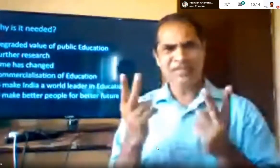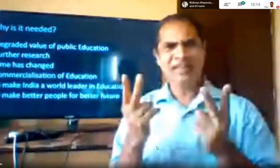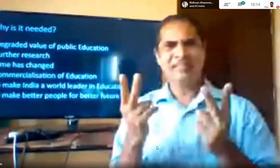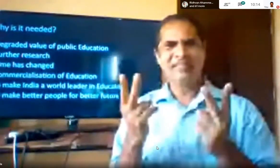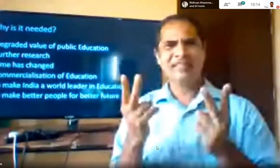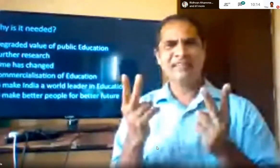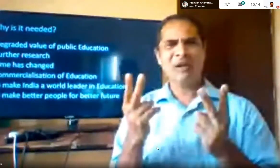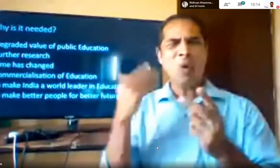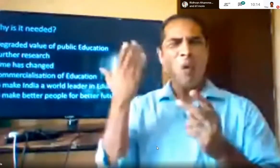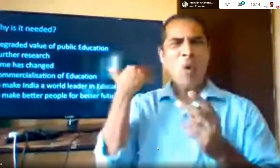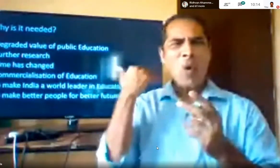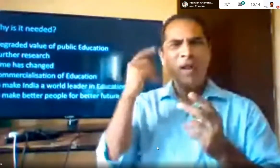on.